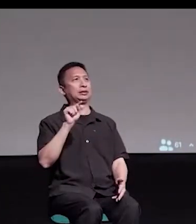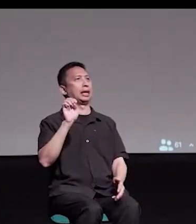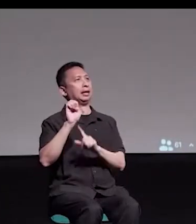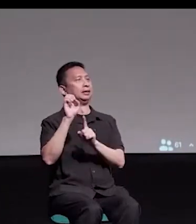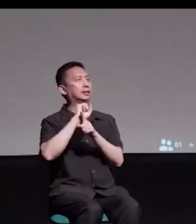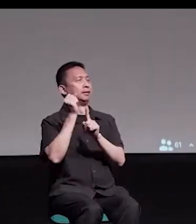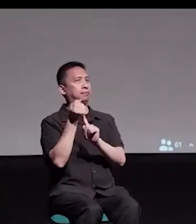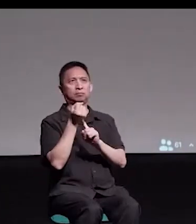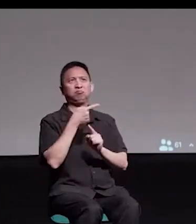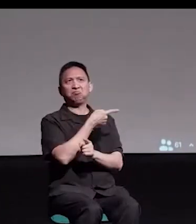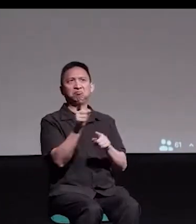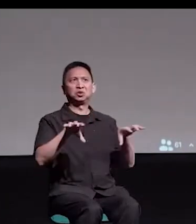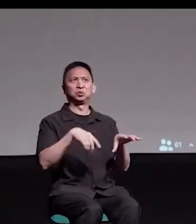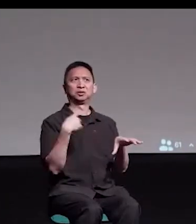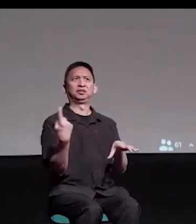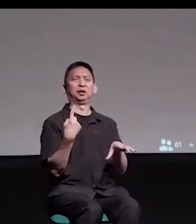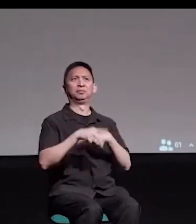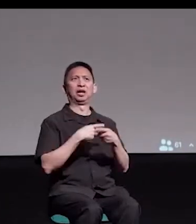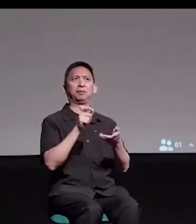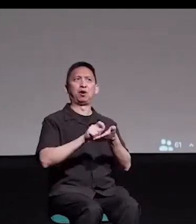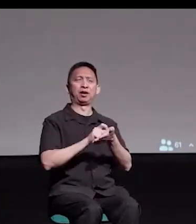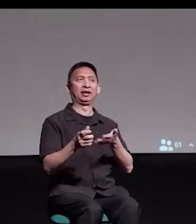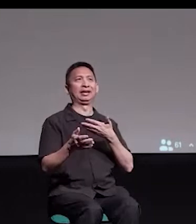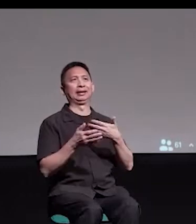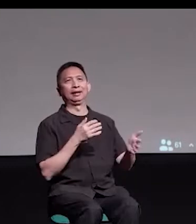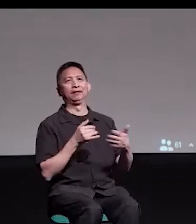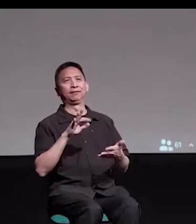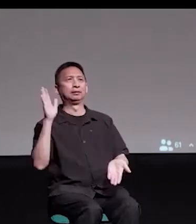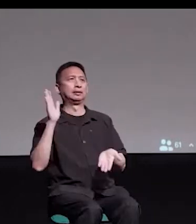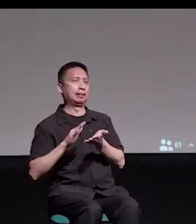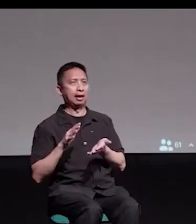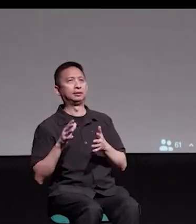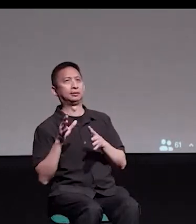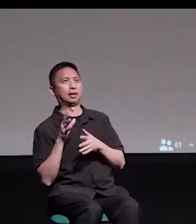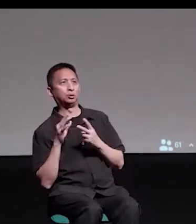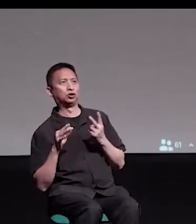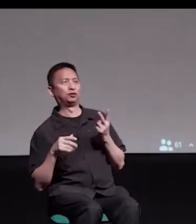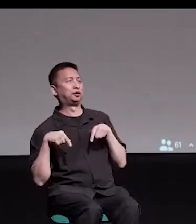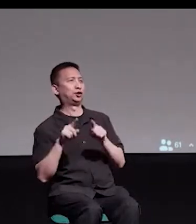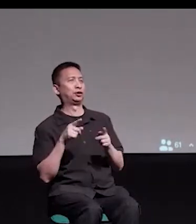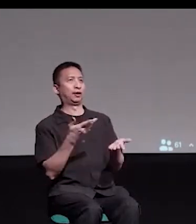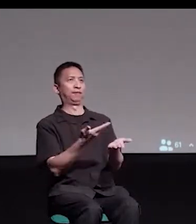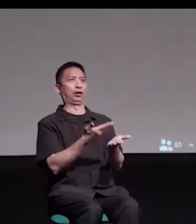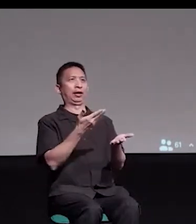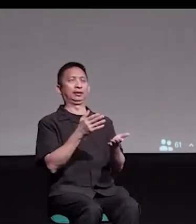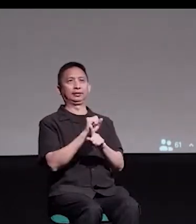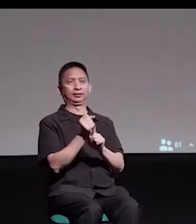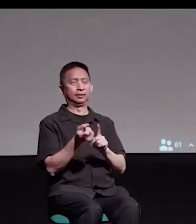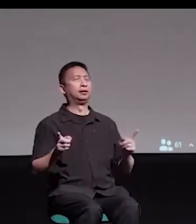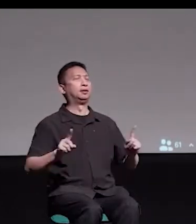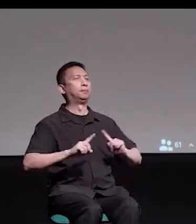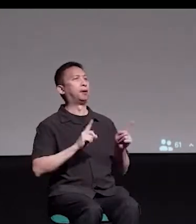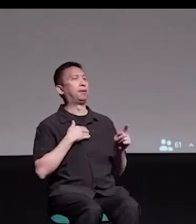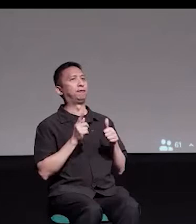doing some form of writing, even if there's less options in the verite scene. So my first question to you all